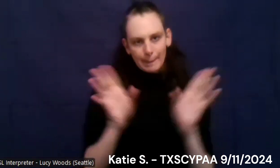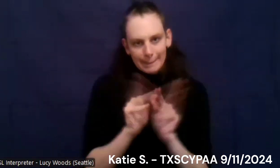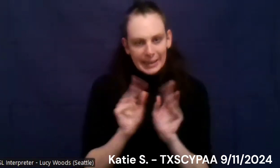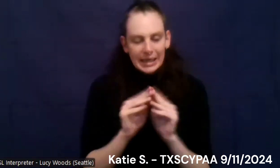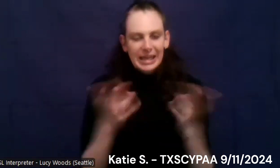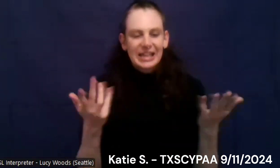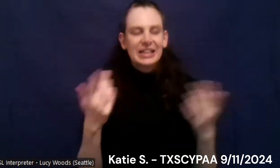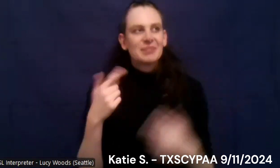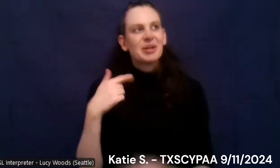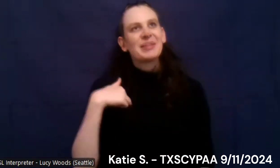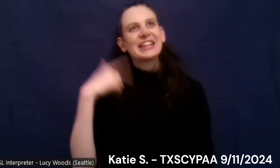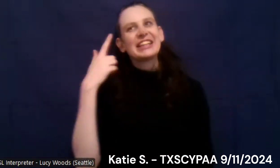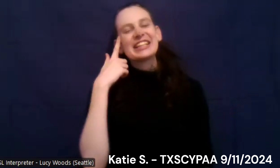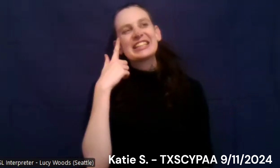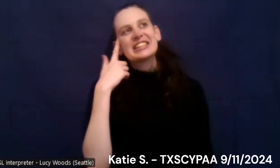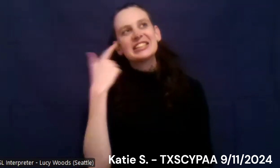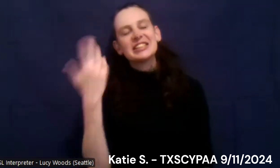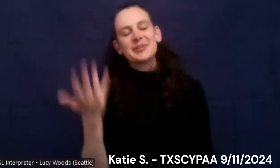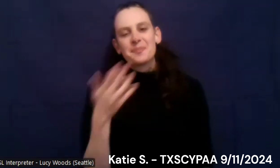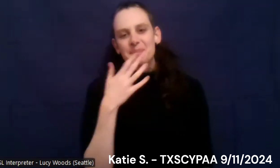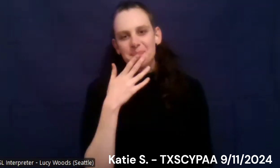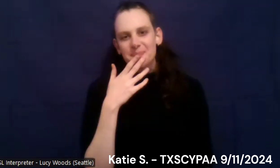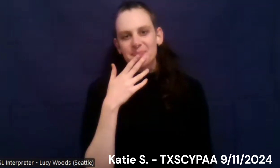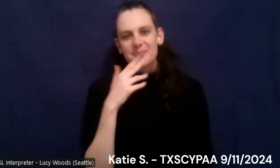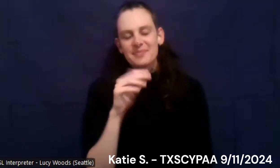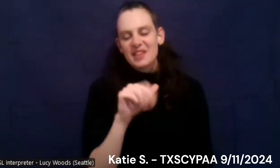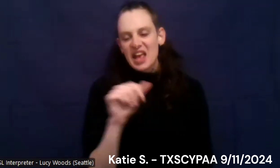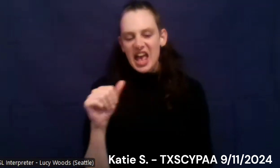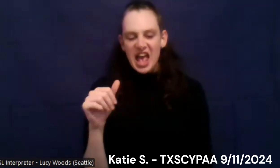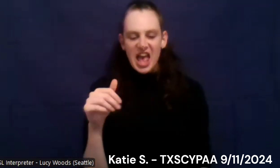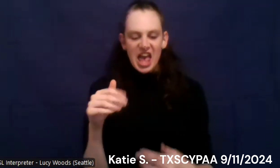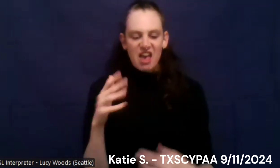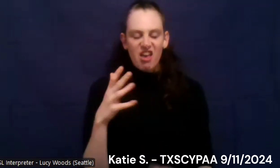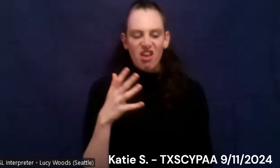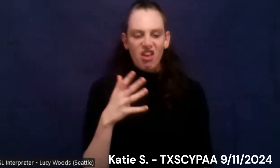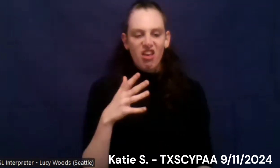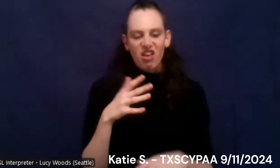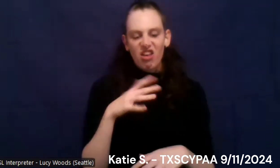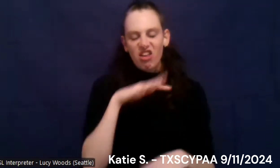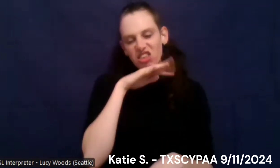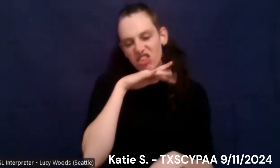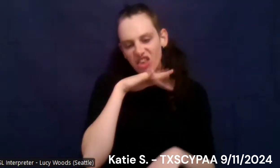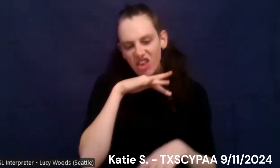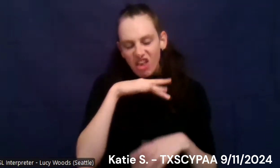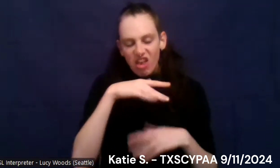head, AA was like a room, a dingy, dingy room,